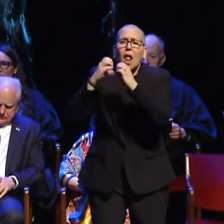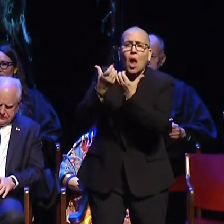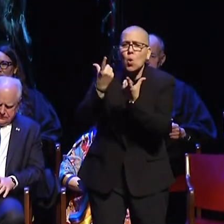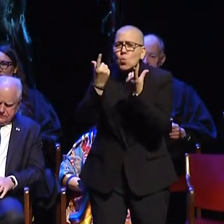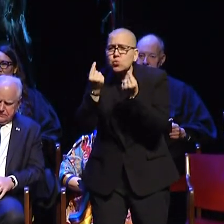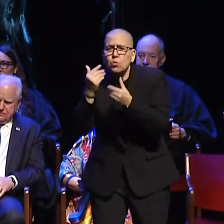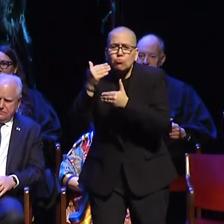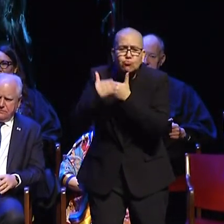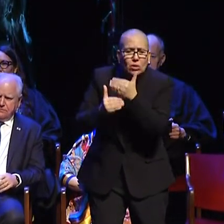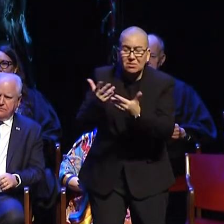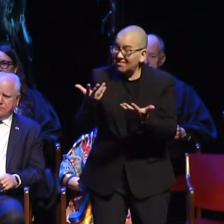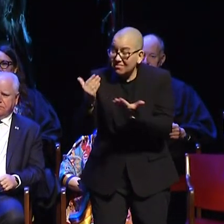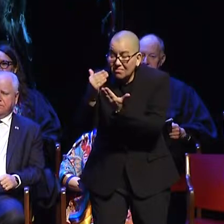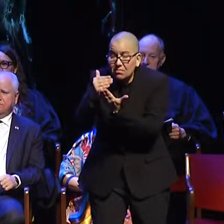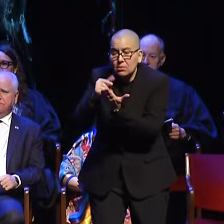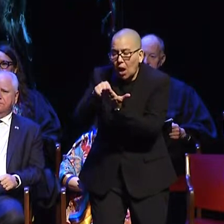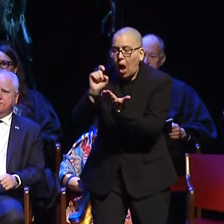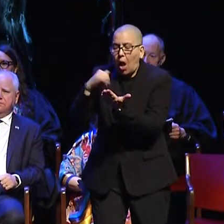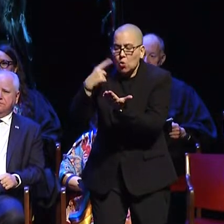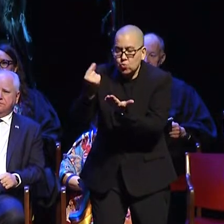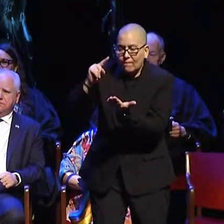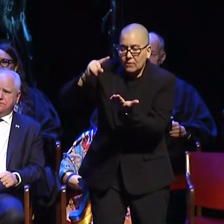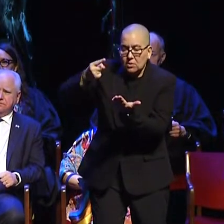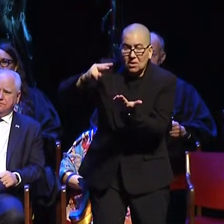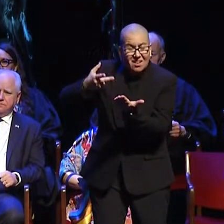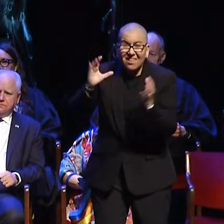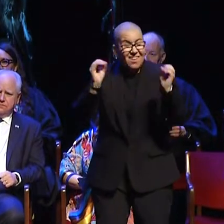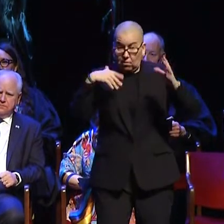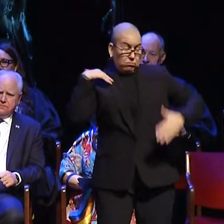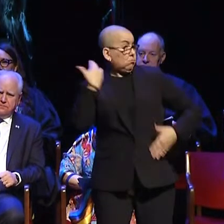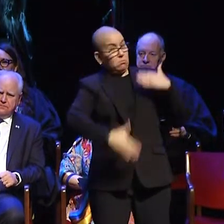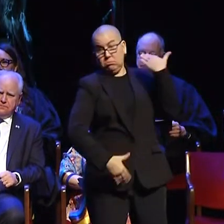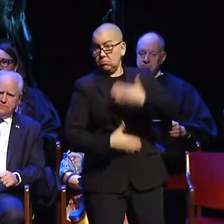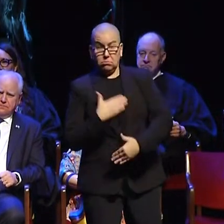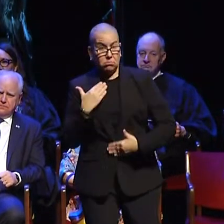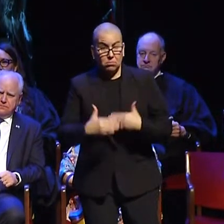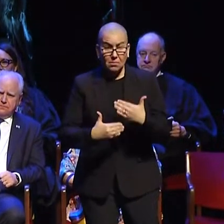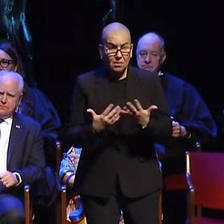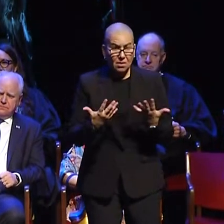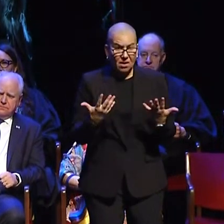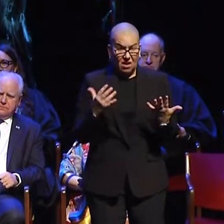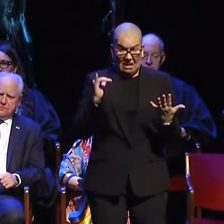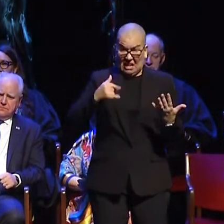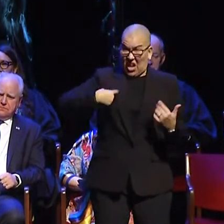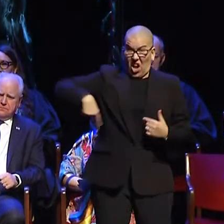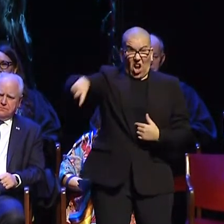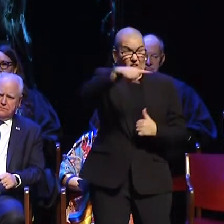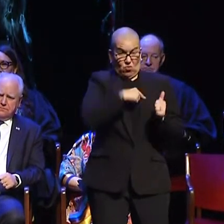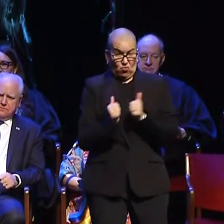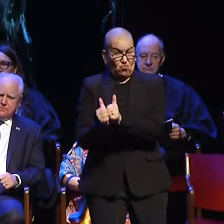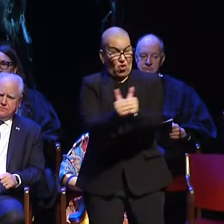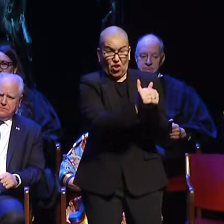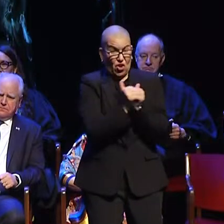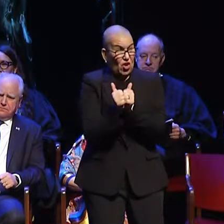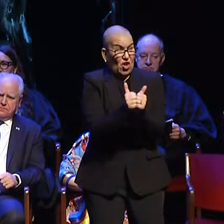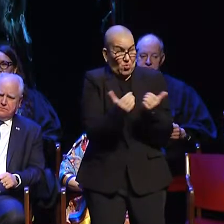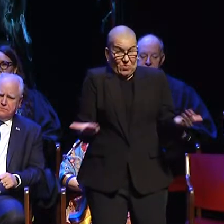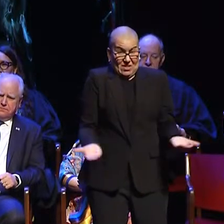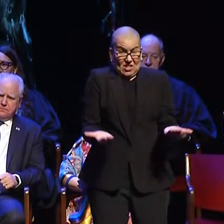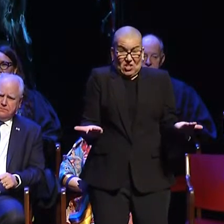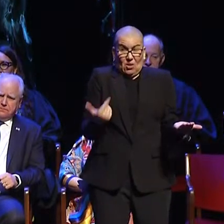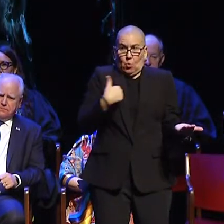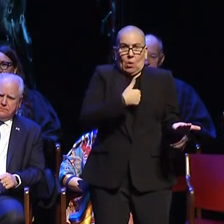do things during a once-in-a-century pandemic. All of us, not just public officials, all of us had to